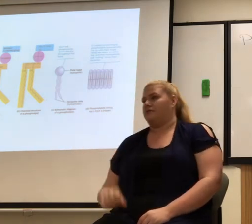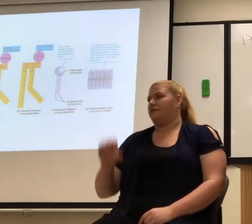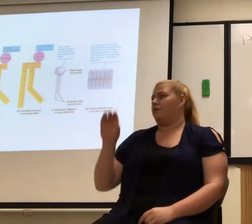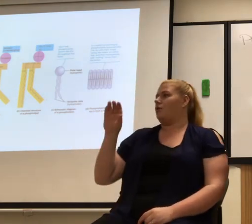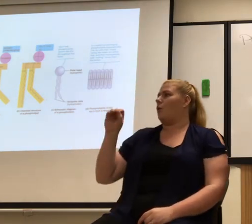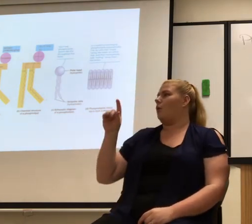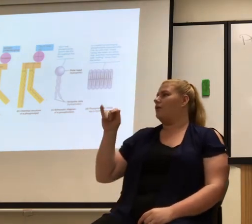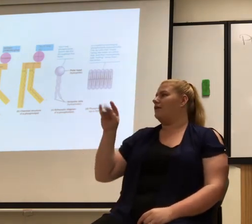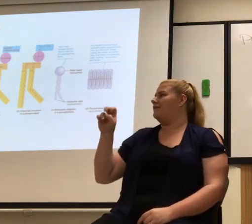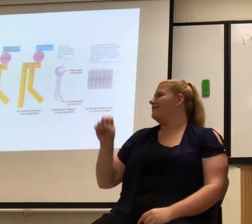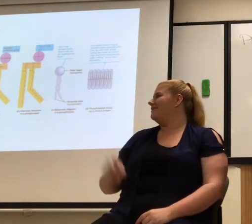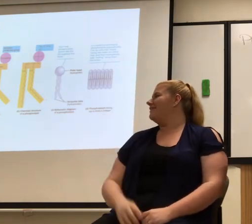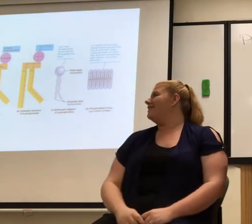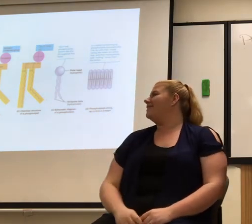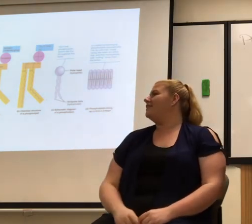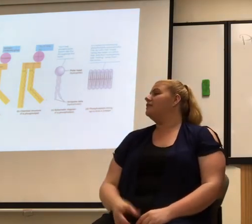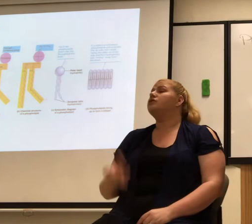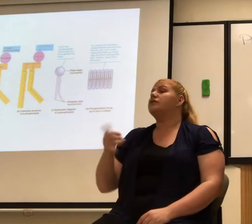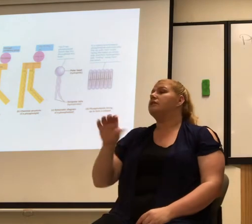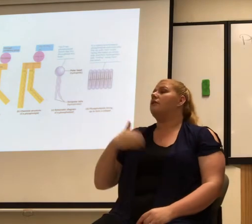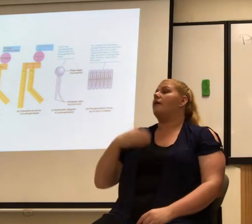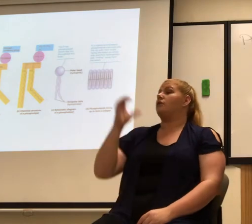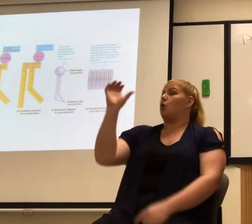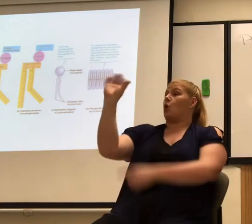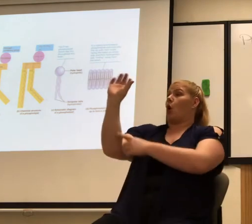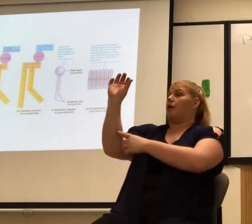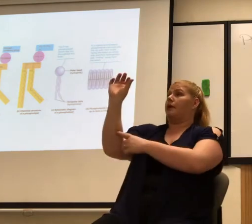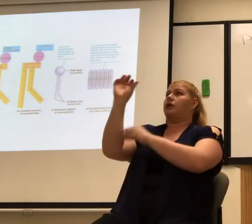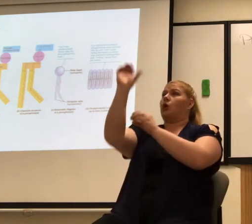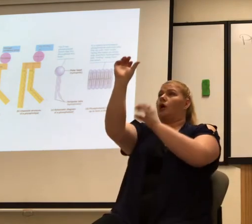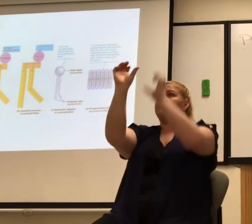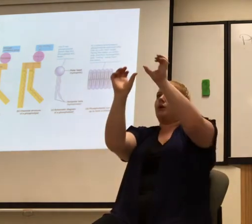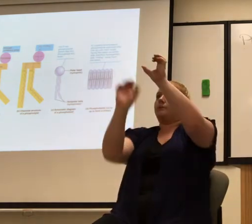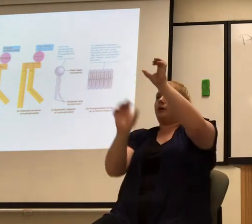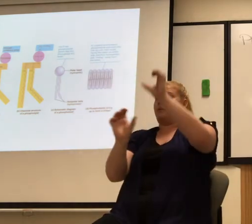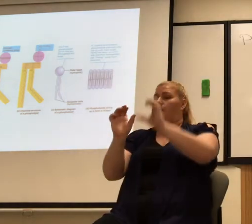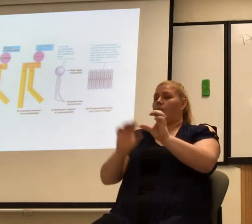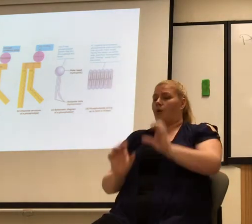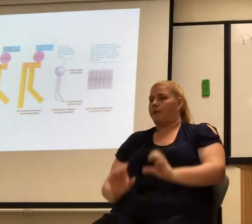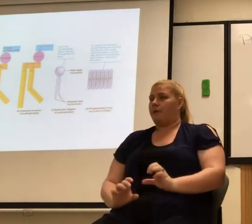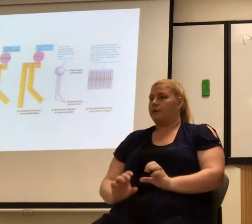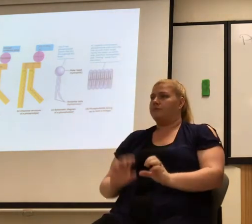carbon backbone of glycerol, shown in the figure there.